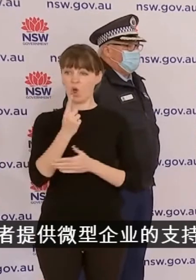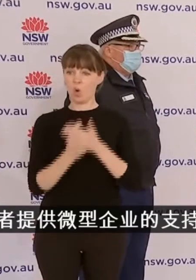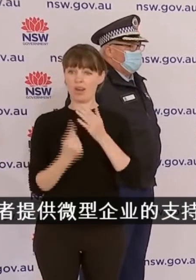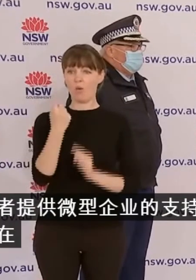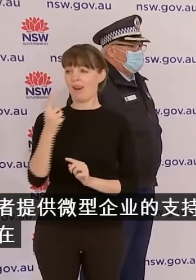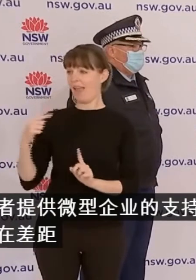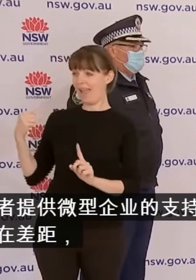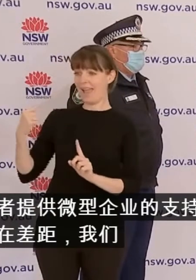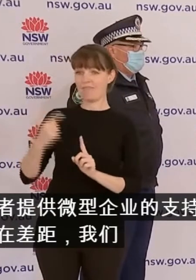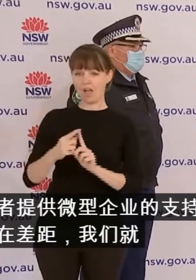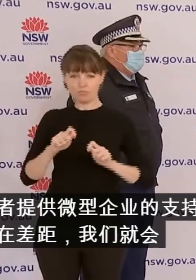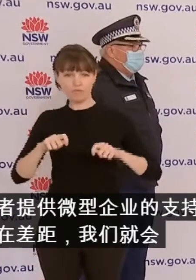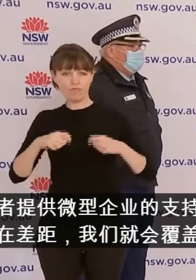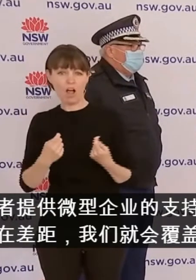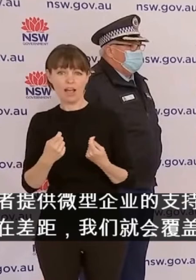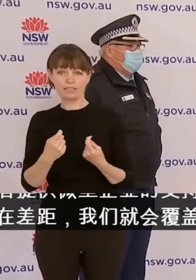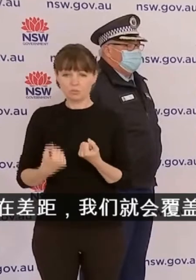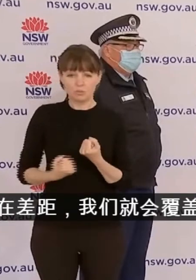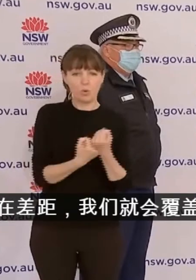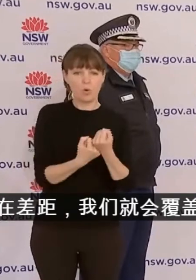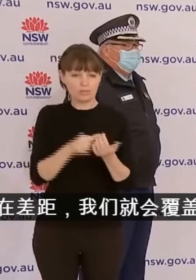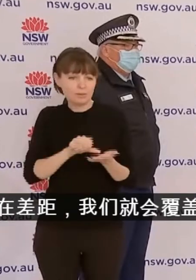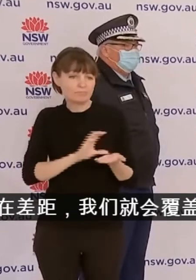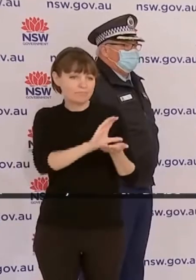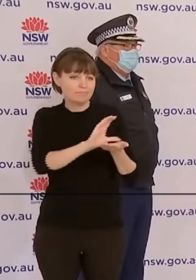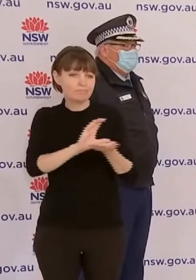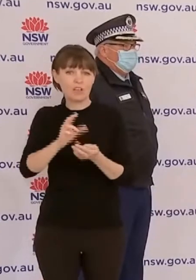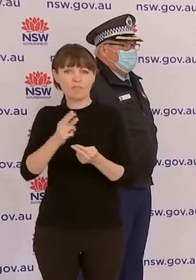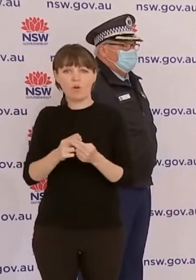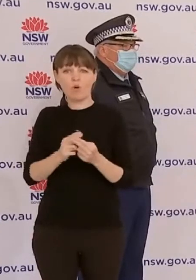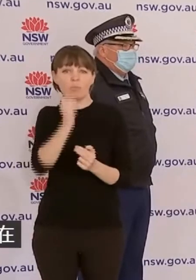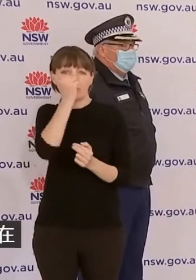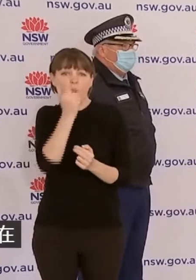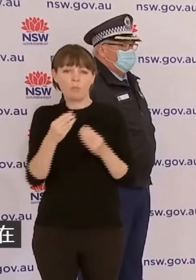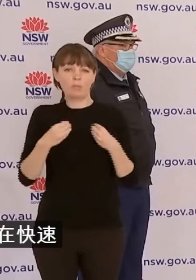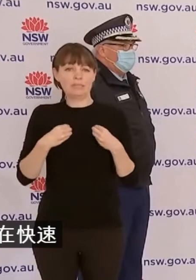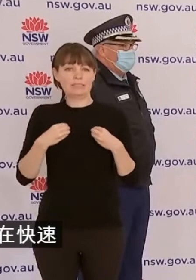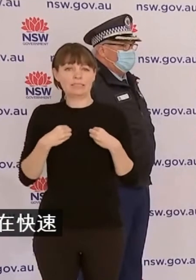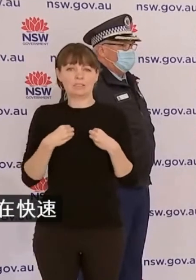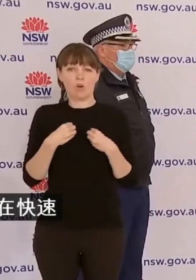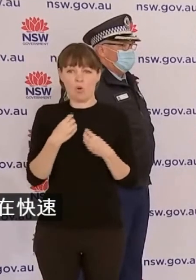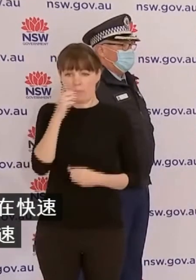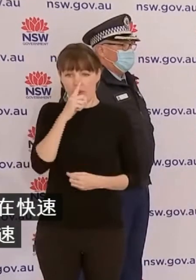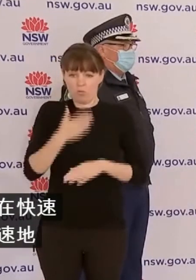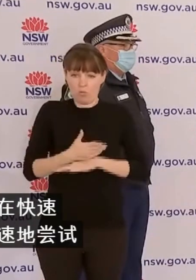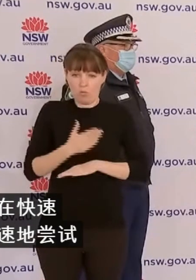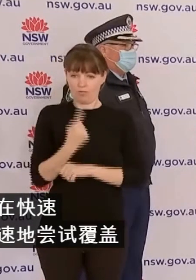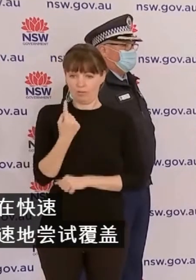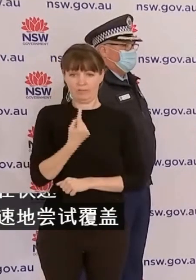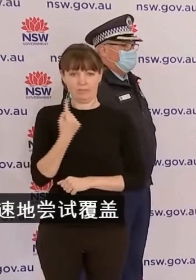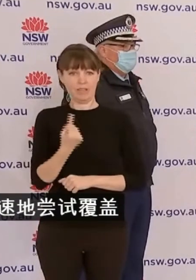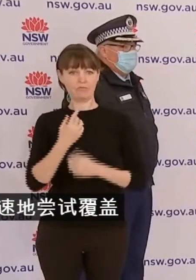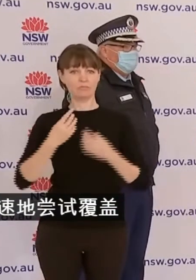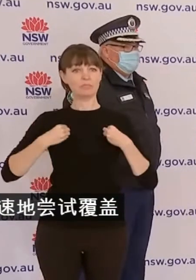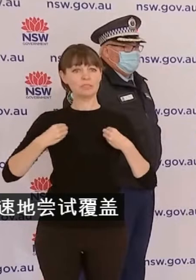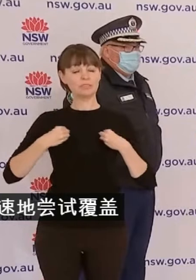businesses, to sole traders. So we're covering every single base. Whenever there's a gap that's highlighted, we're working fast and hard and quickly to try and cover